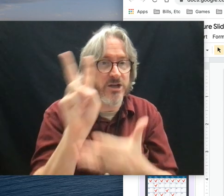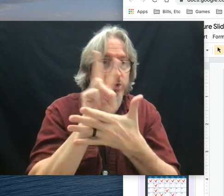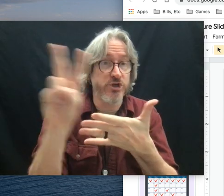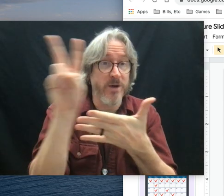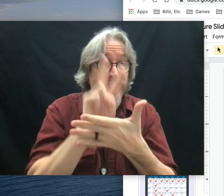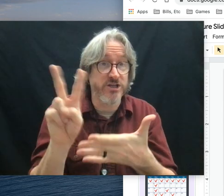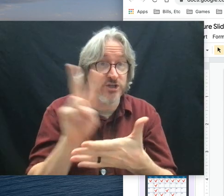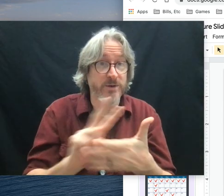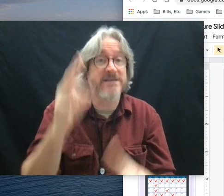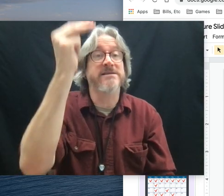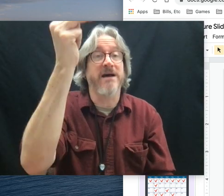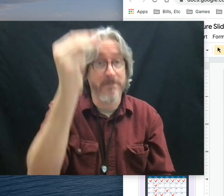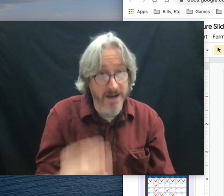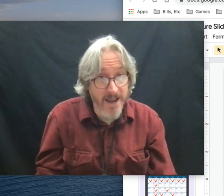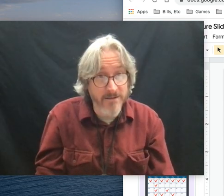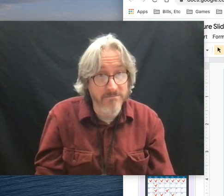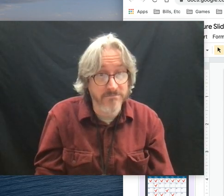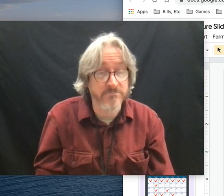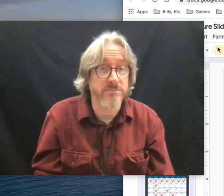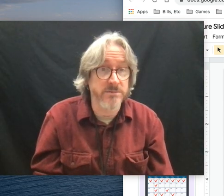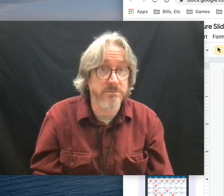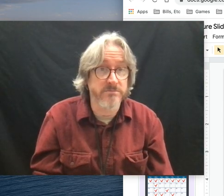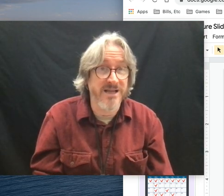I mean, you could do every 2 weeks on Monday.